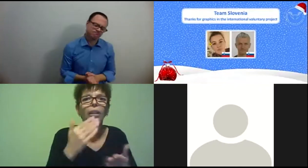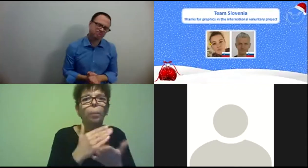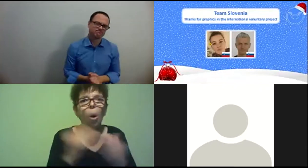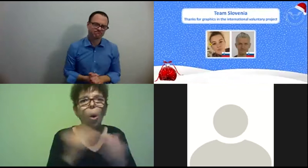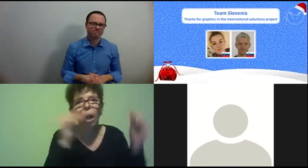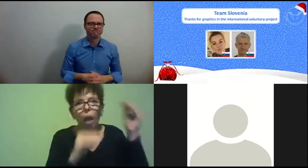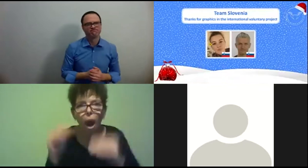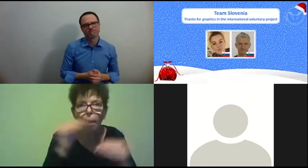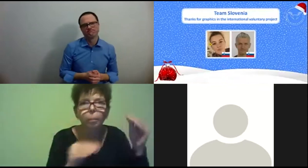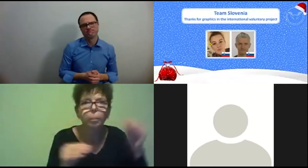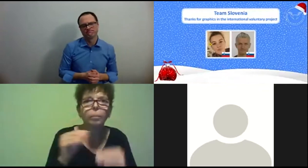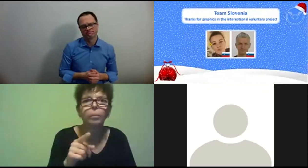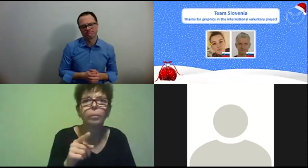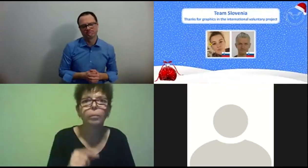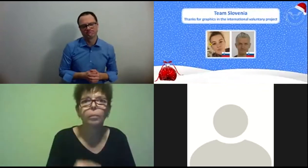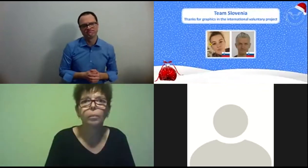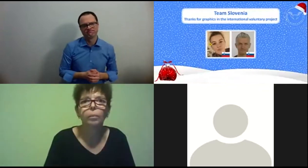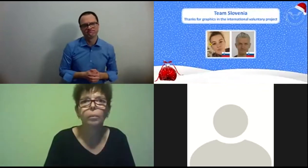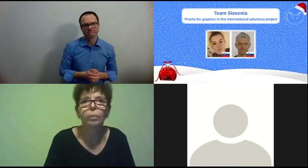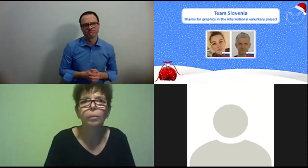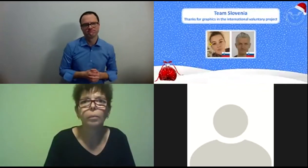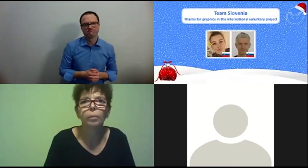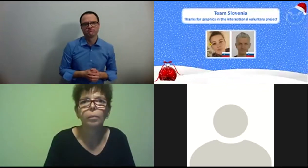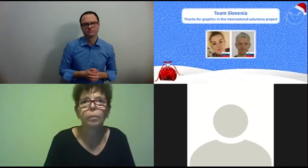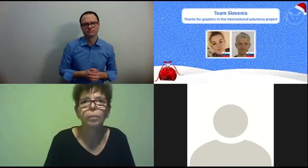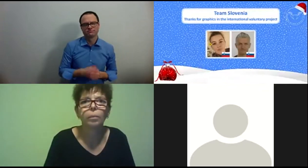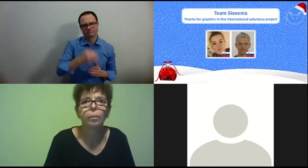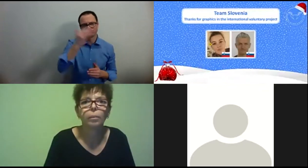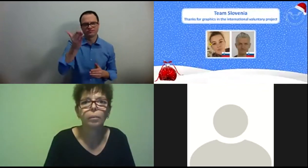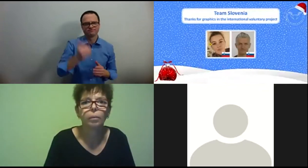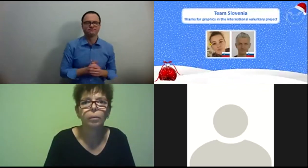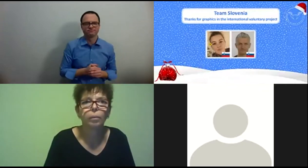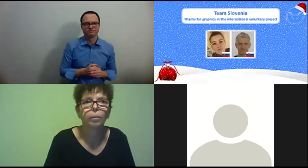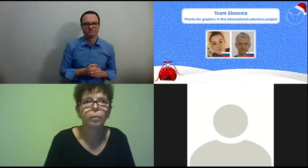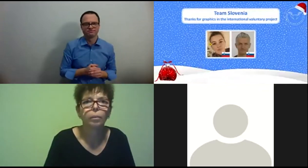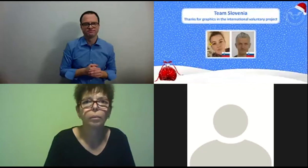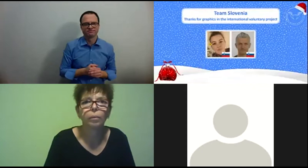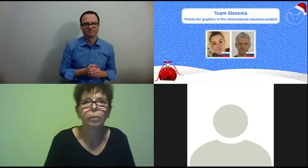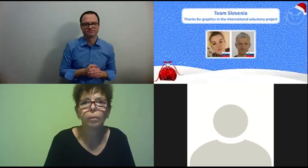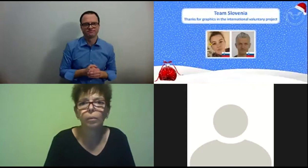scenes as part of our tech team.